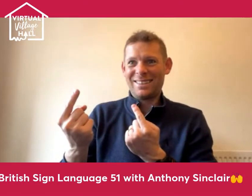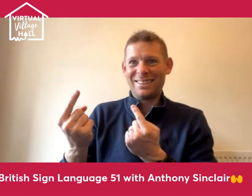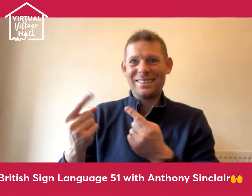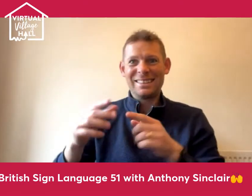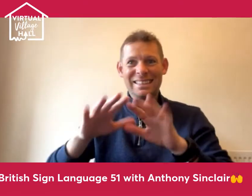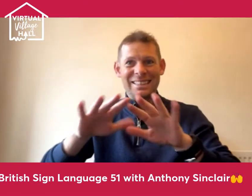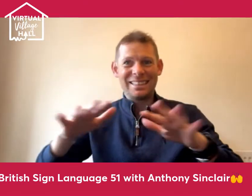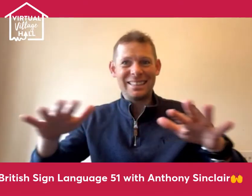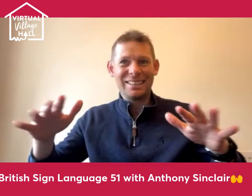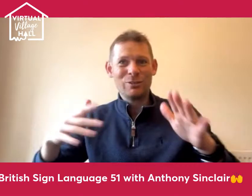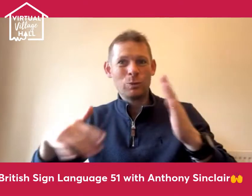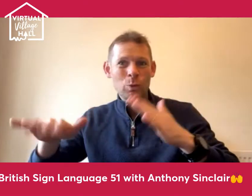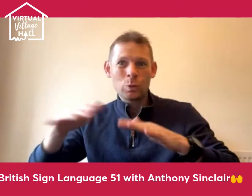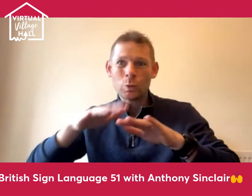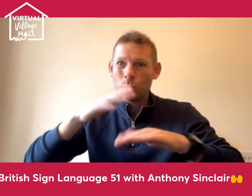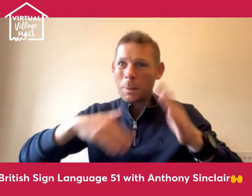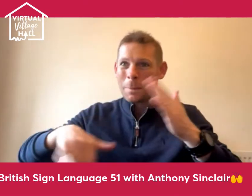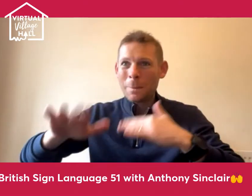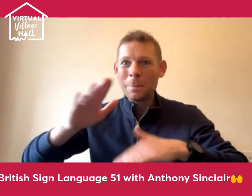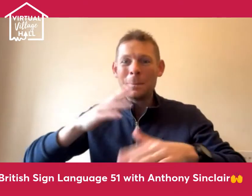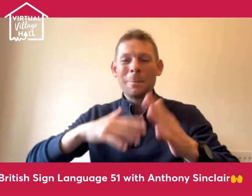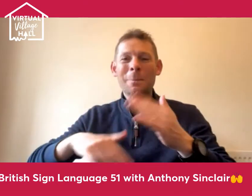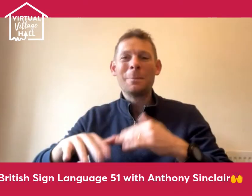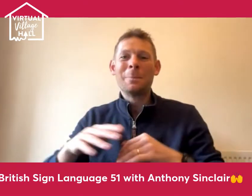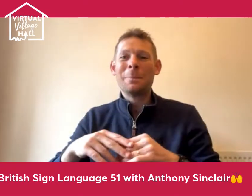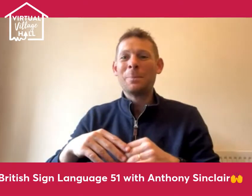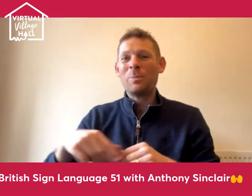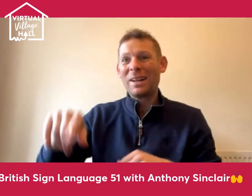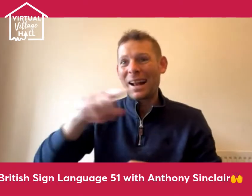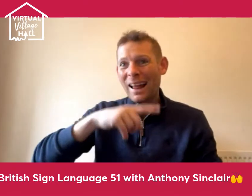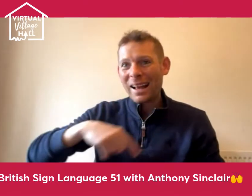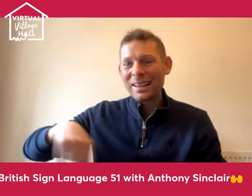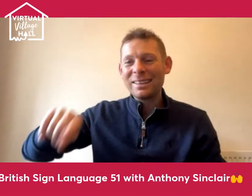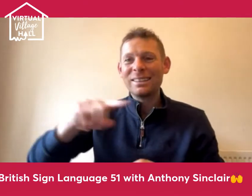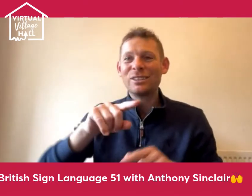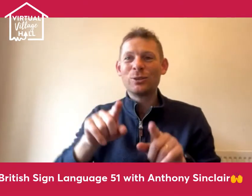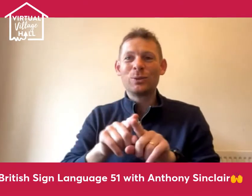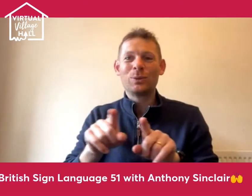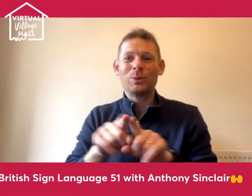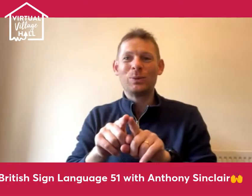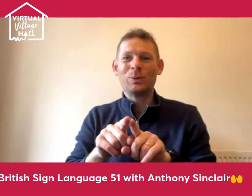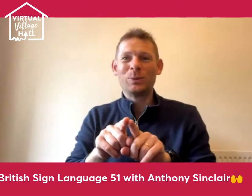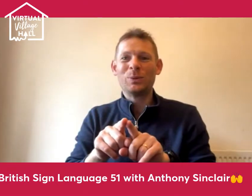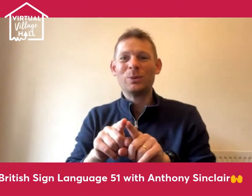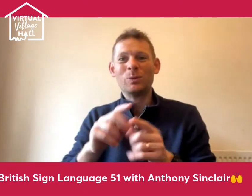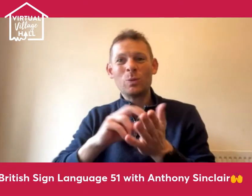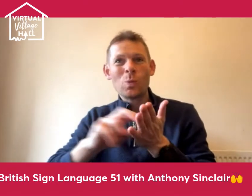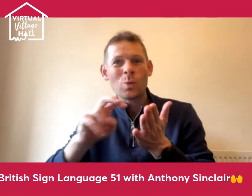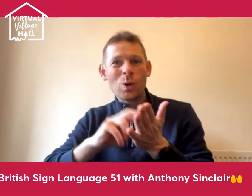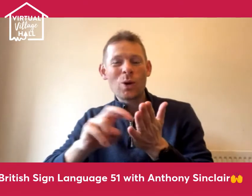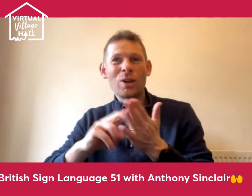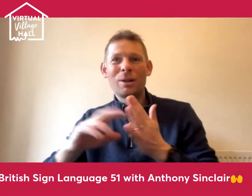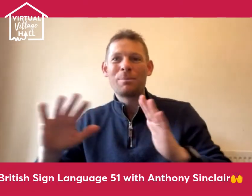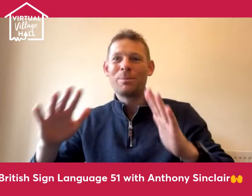And because I live in Northern Ireland, it's very close to the sea where I live, so I can swim in the sea, or there's plenty of